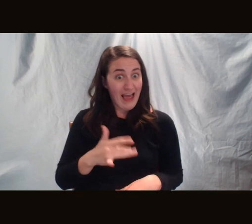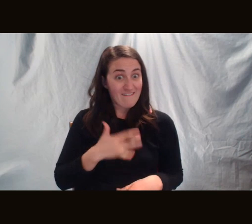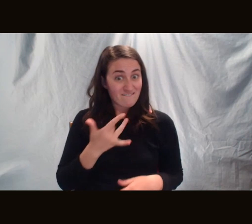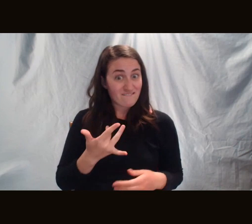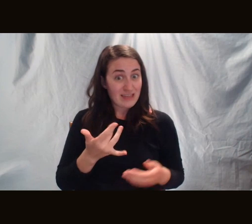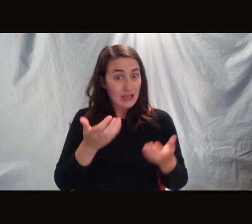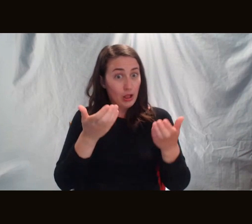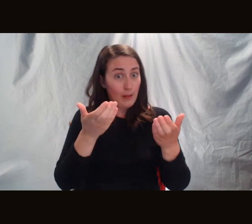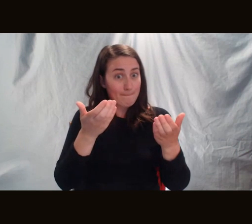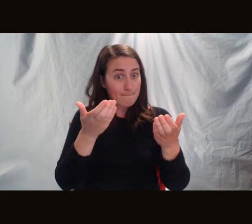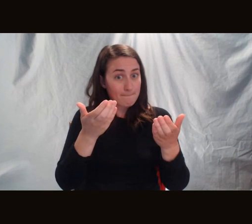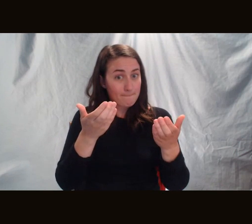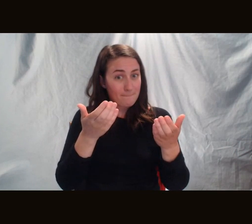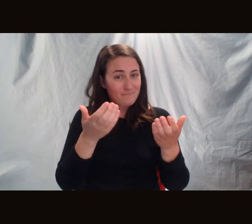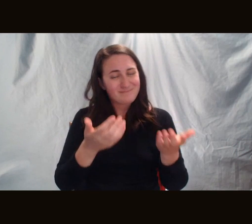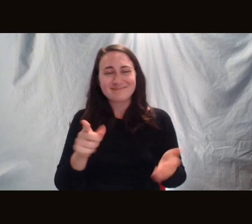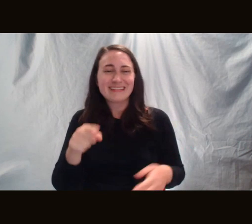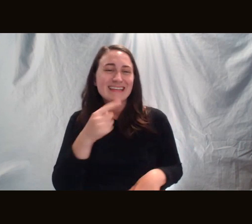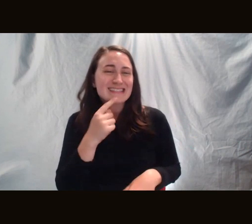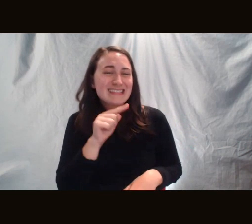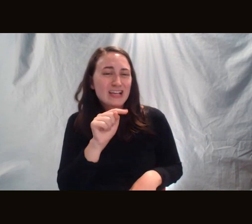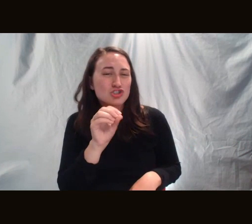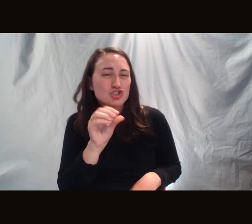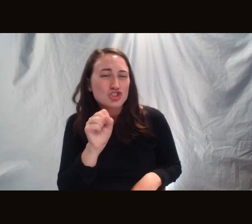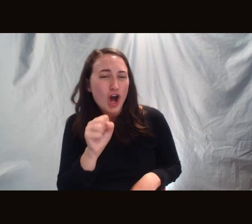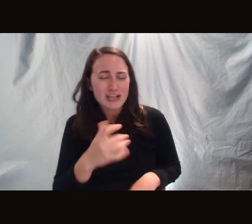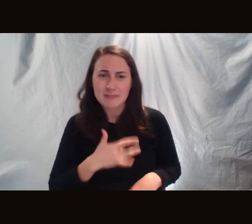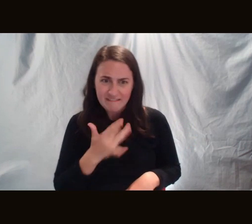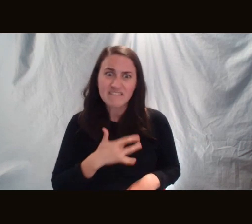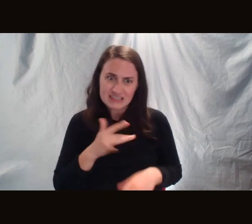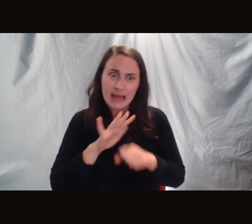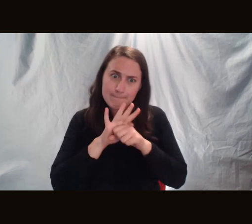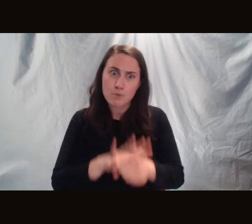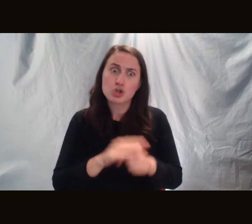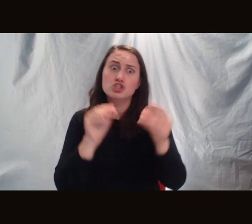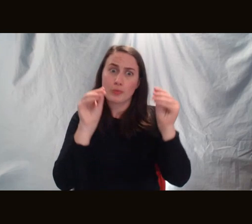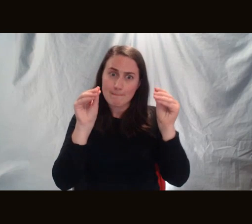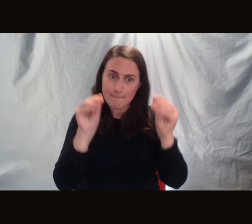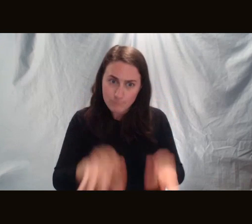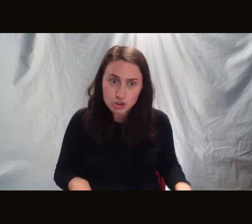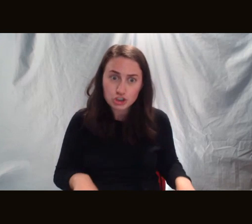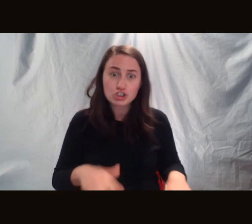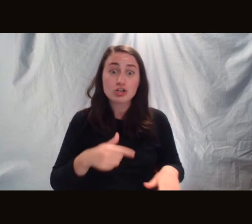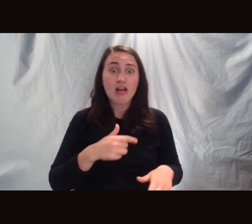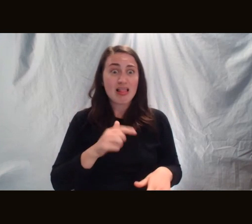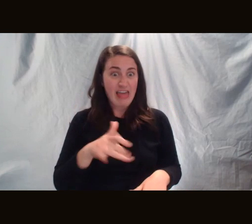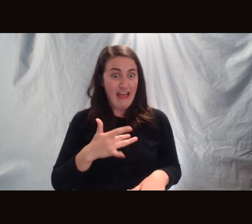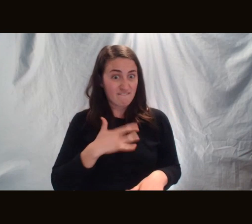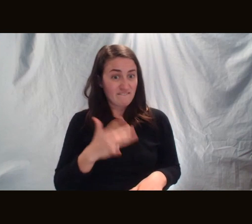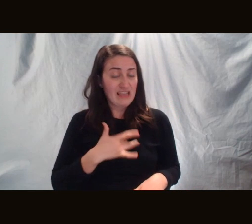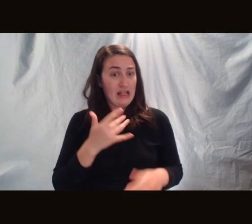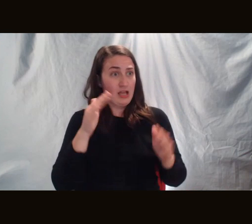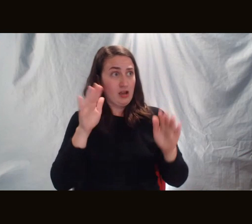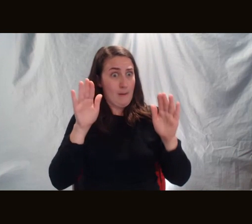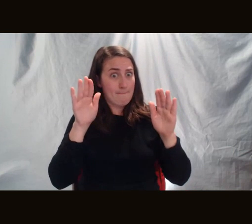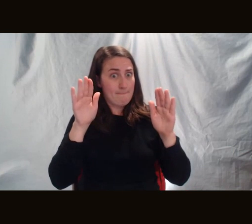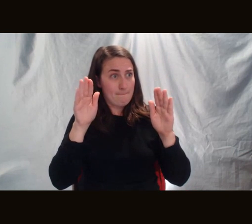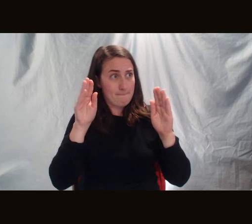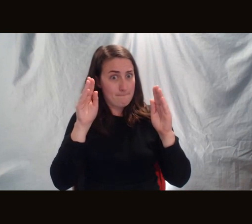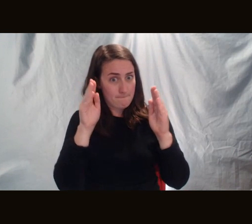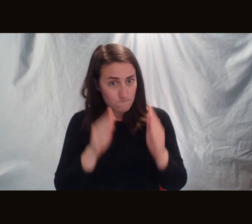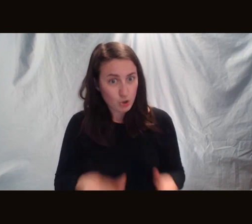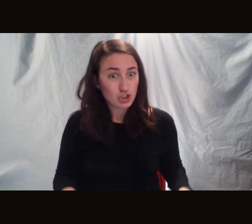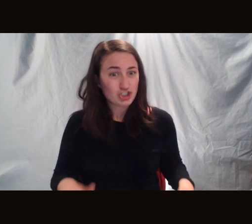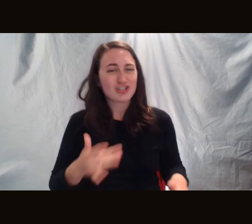it's saying toss, but it's actually a push down to the floor. That momentum is going to allow you to